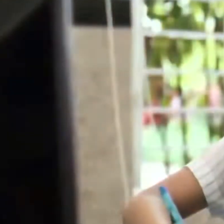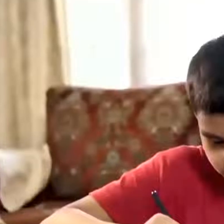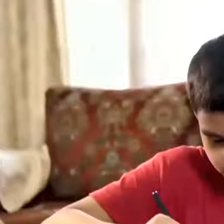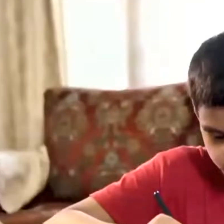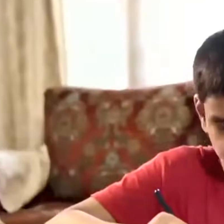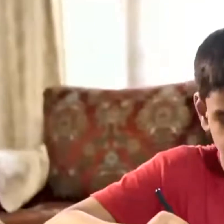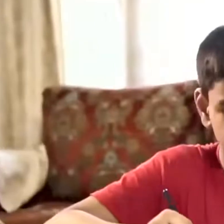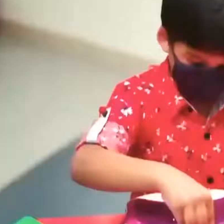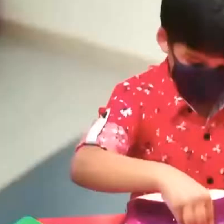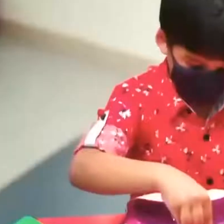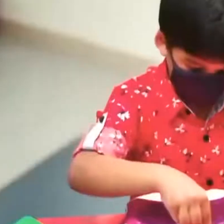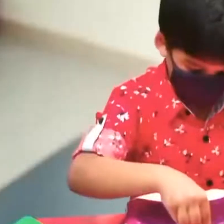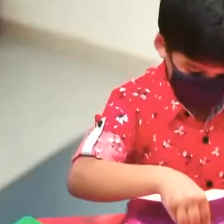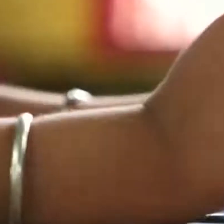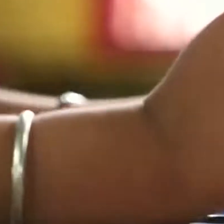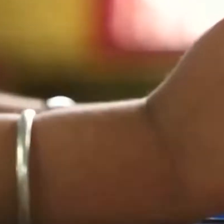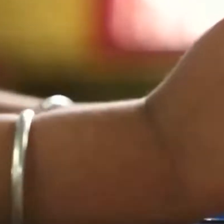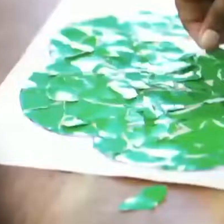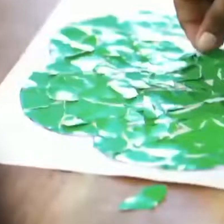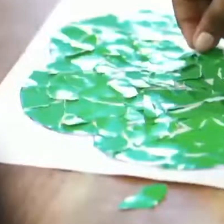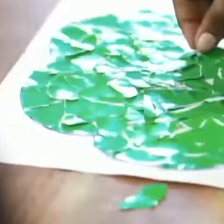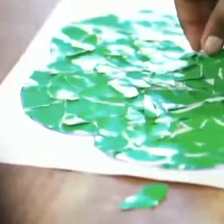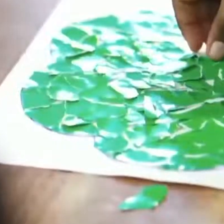creativity development among the learners, now it will be